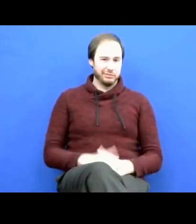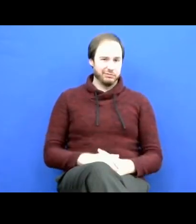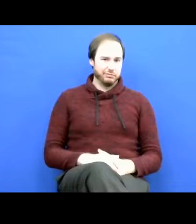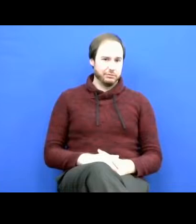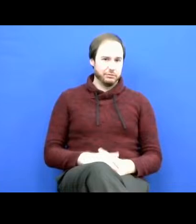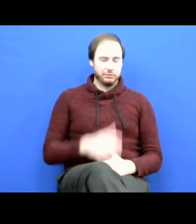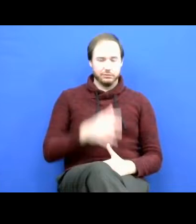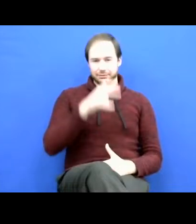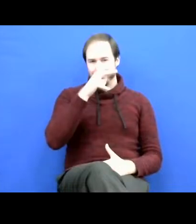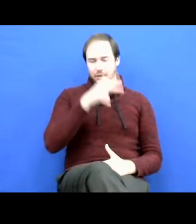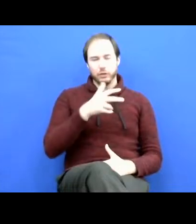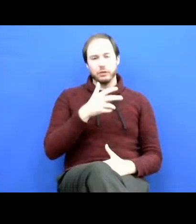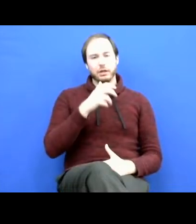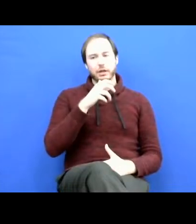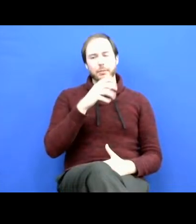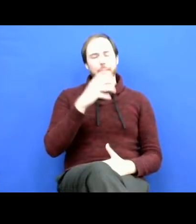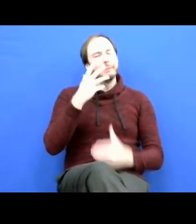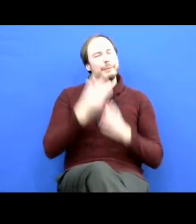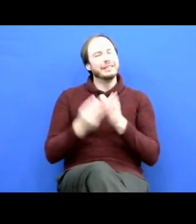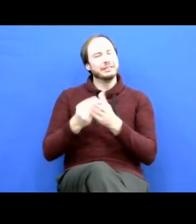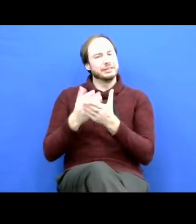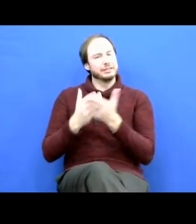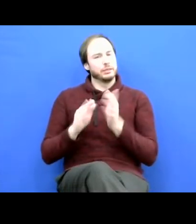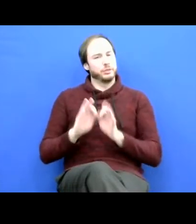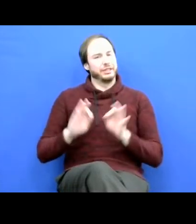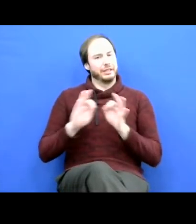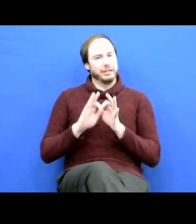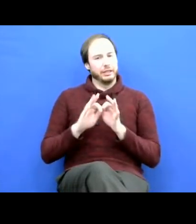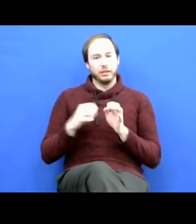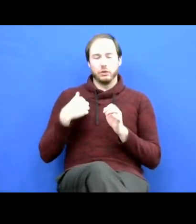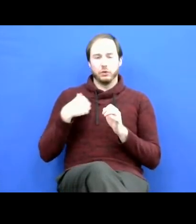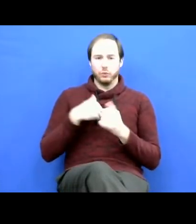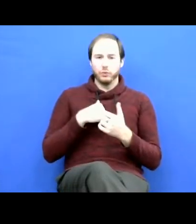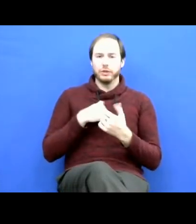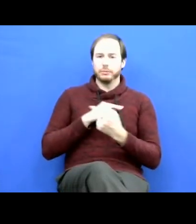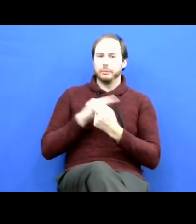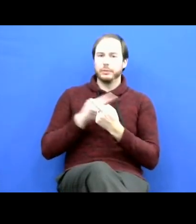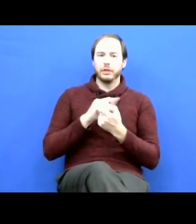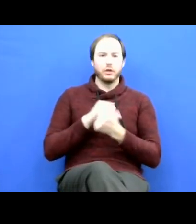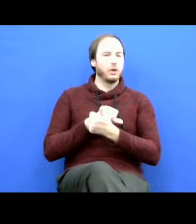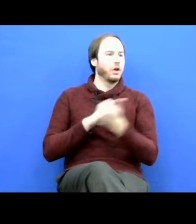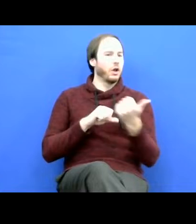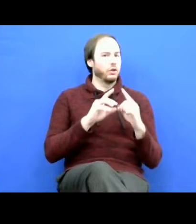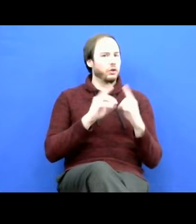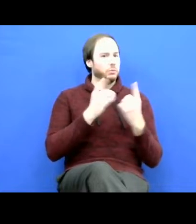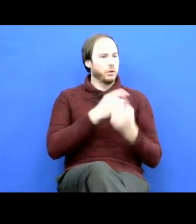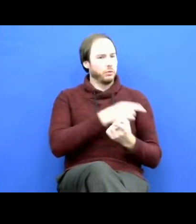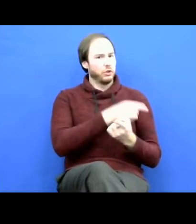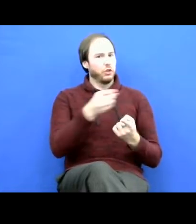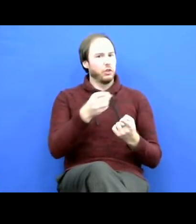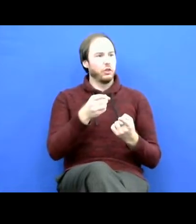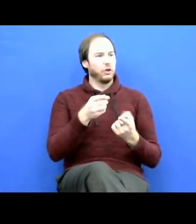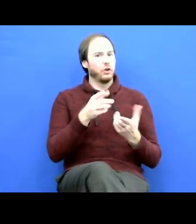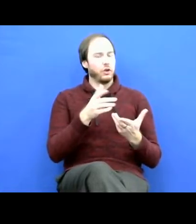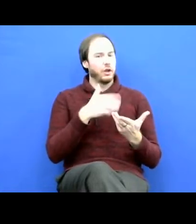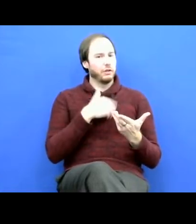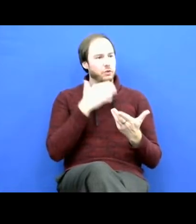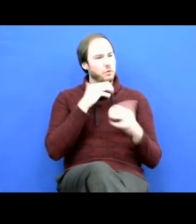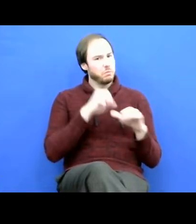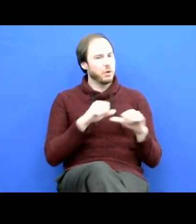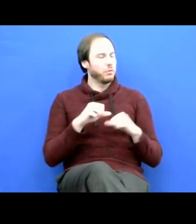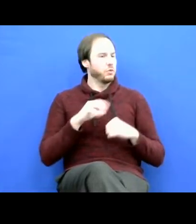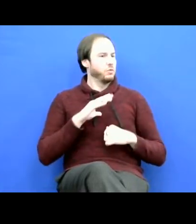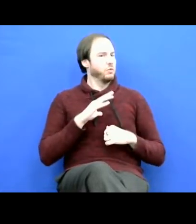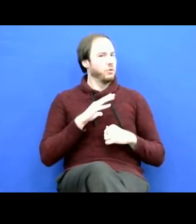lacking some key features. In addition, when we had a meeting with a number of other departments there and looking at, like, there's a lot of good